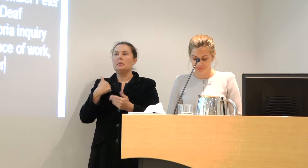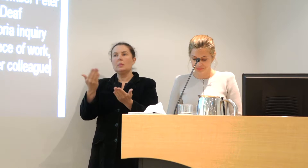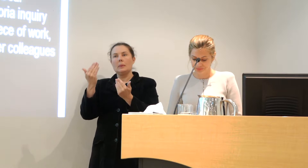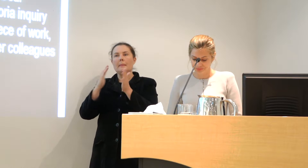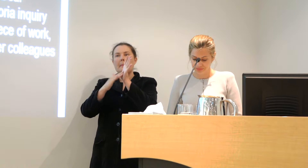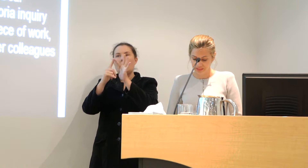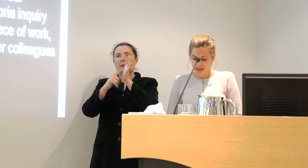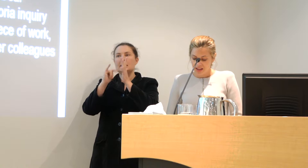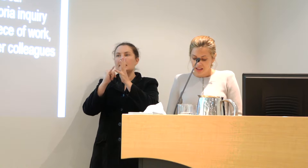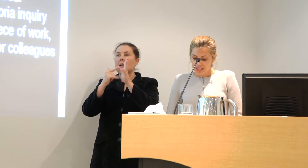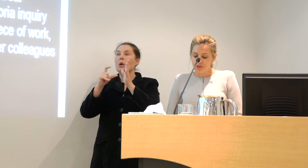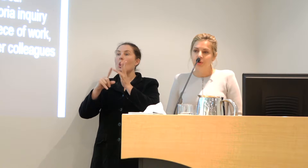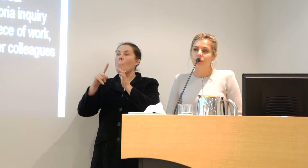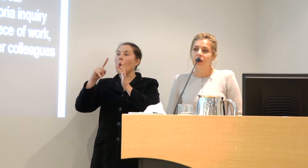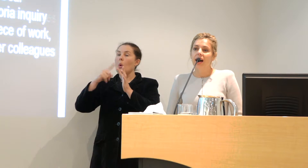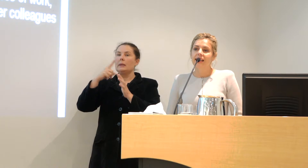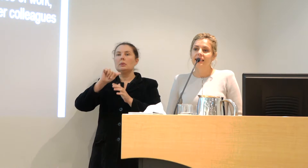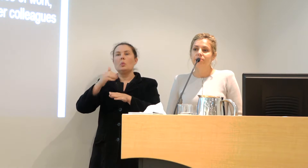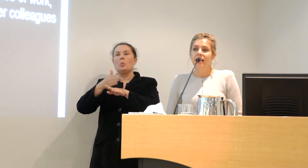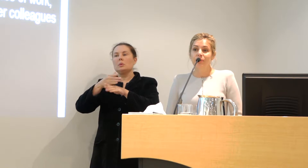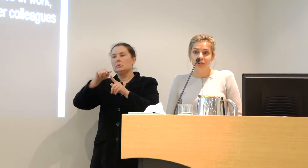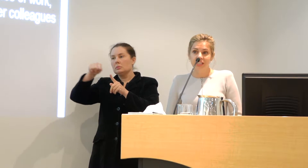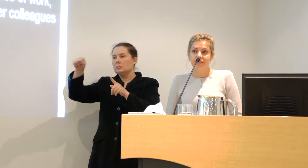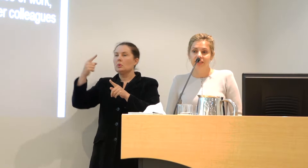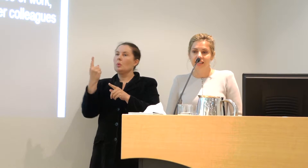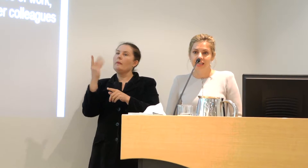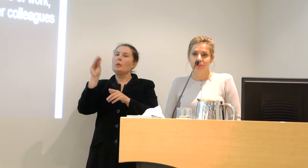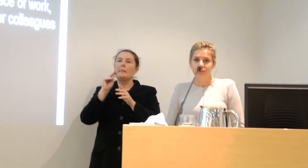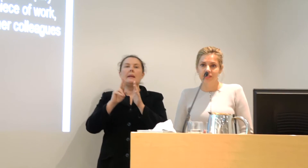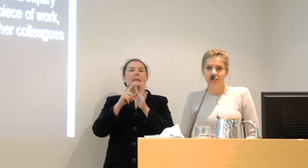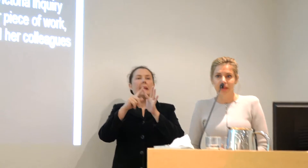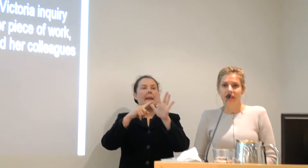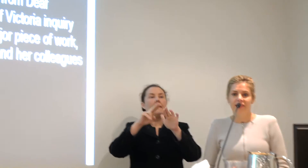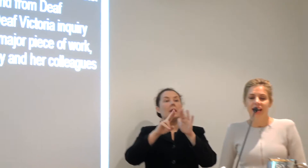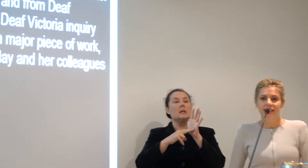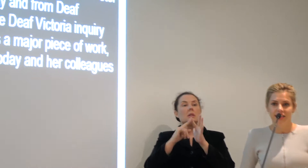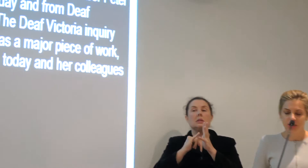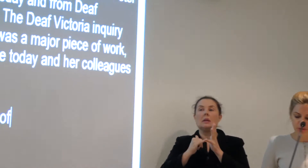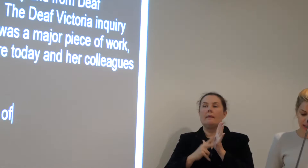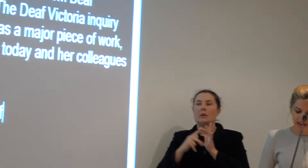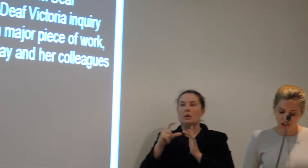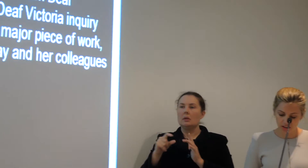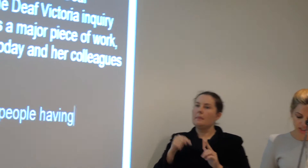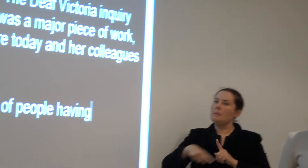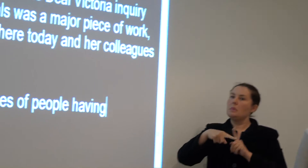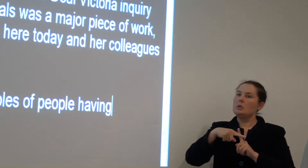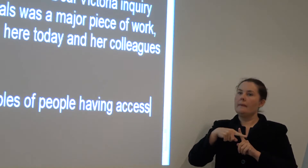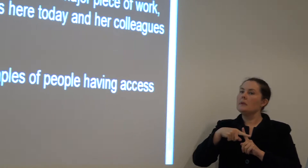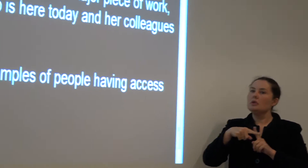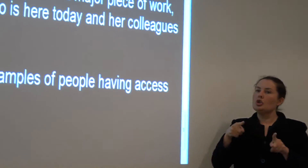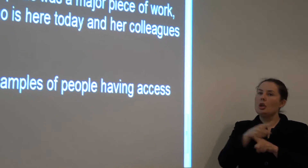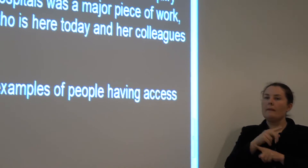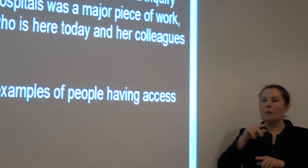Victoria. This report highlighted many positive examples of people having access to communication